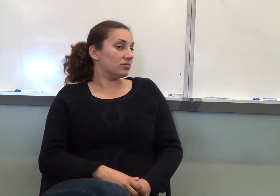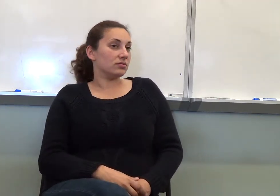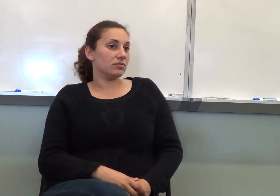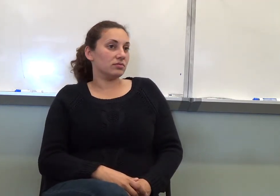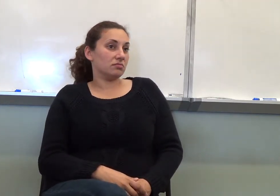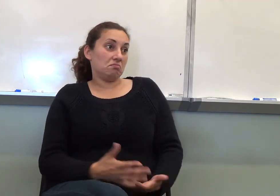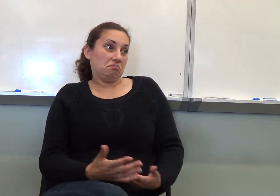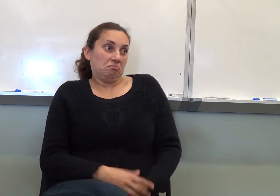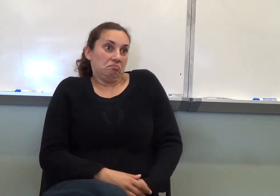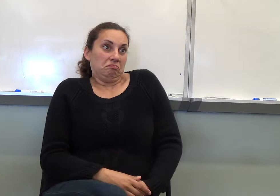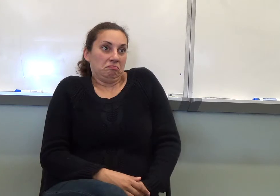Okay.